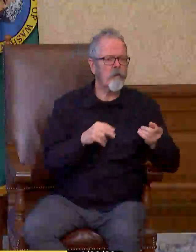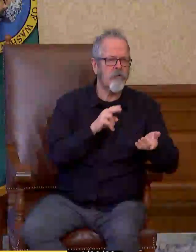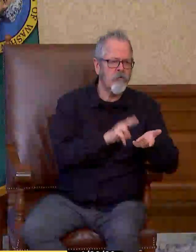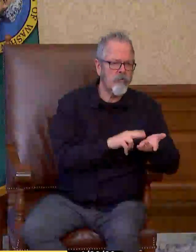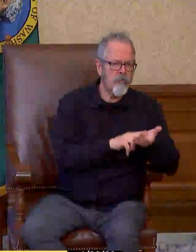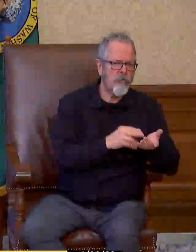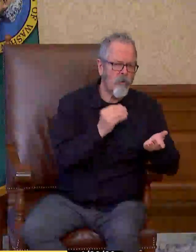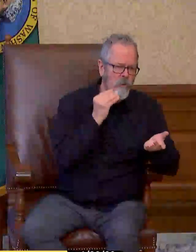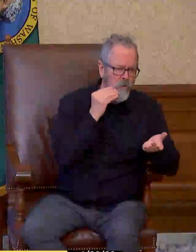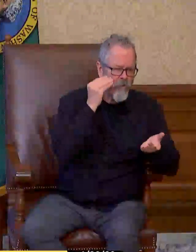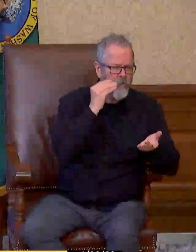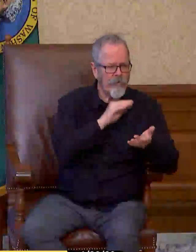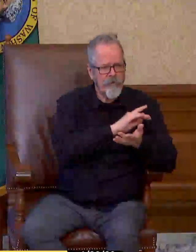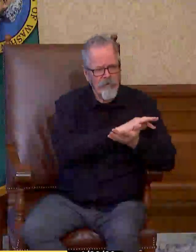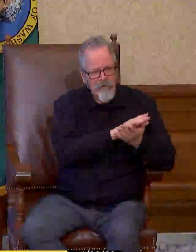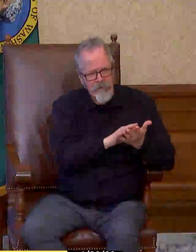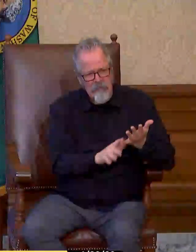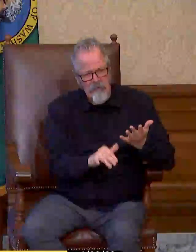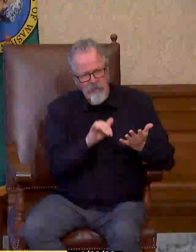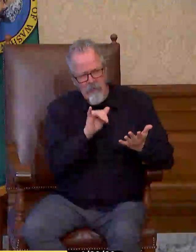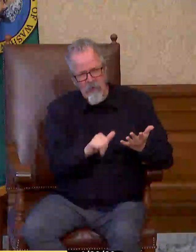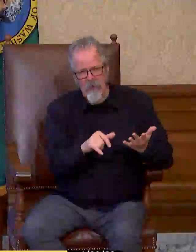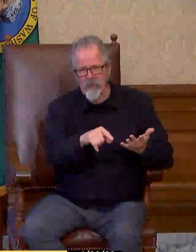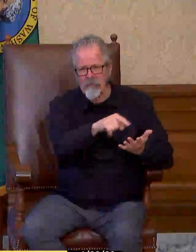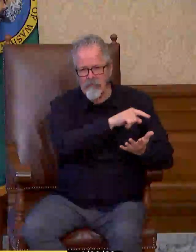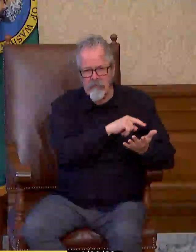Kathy or Rocky, do you want to talk about the strike teams?